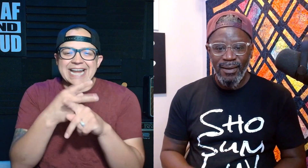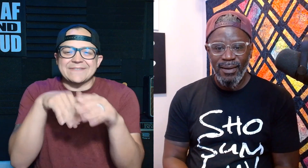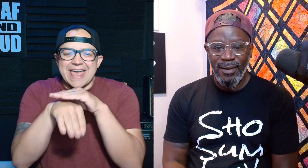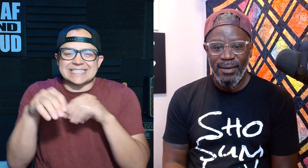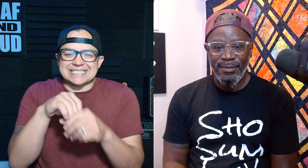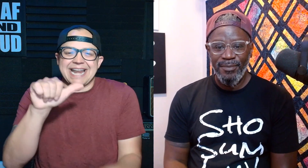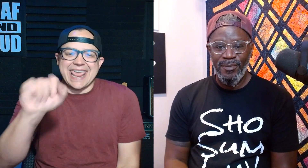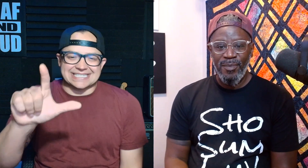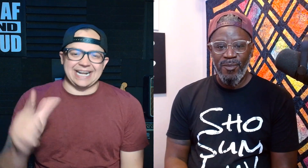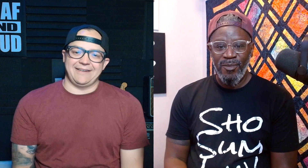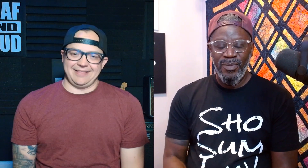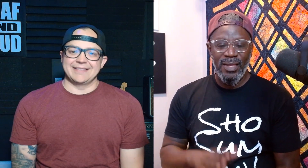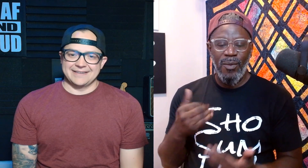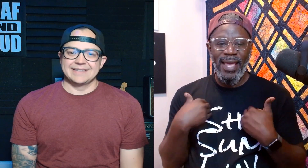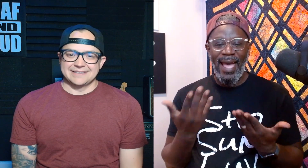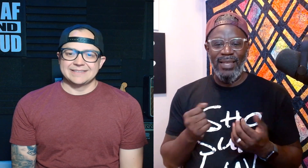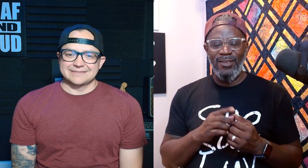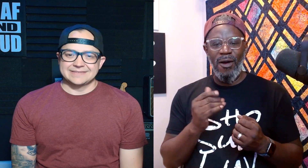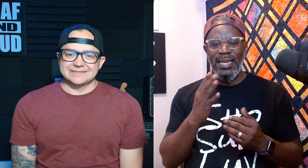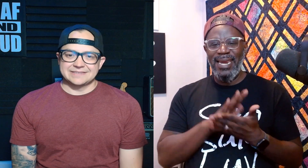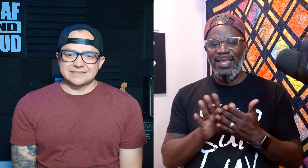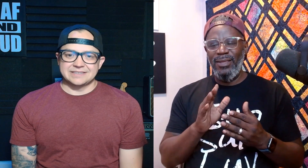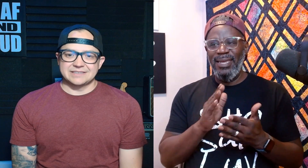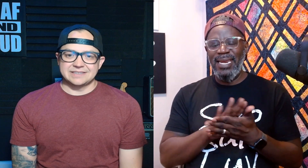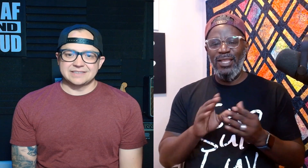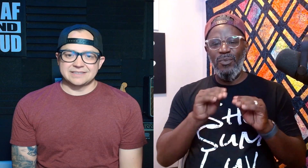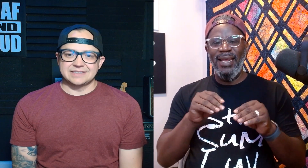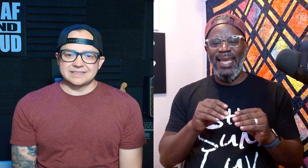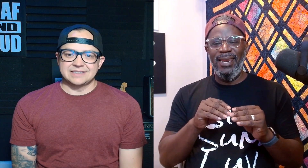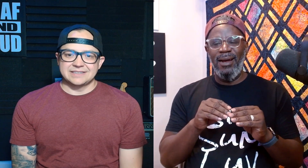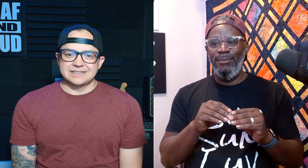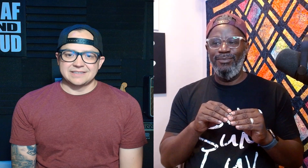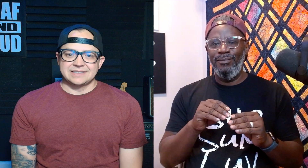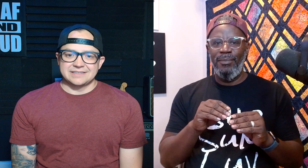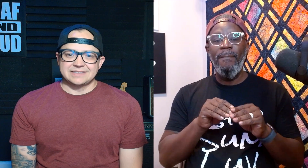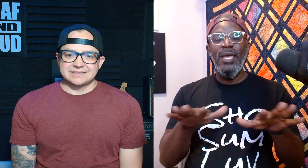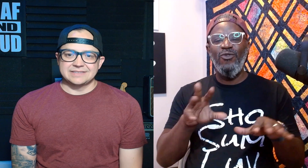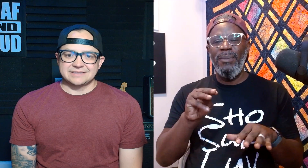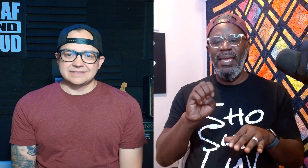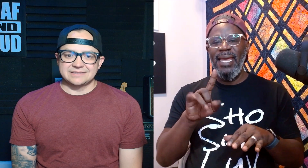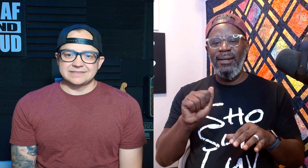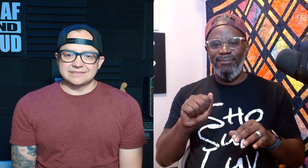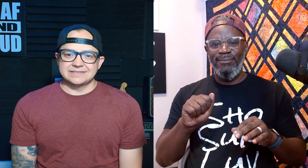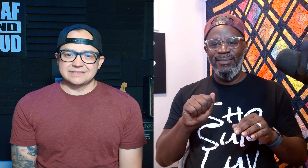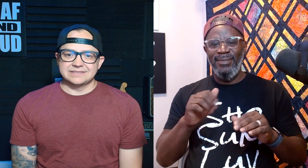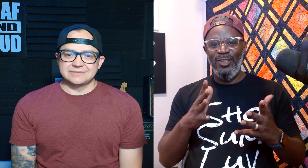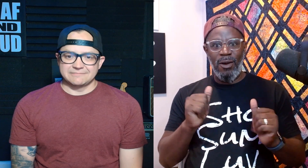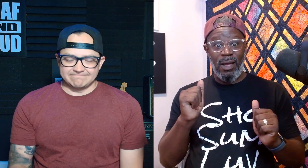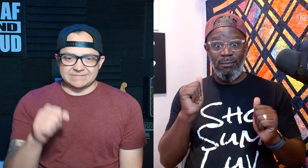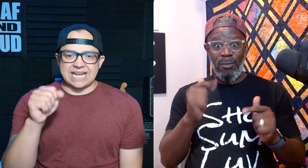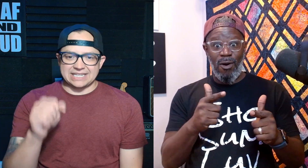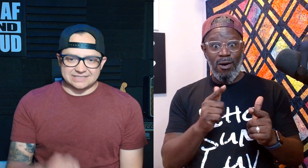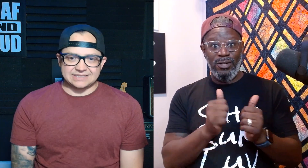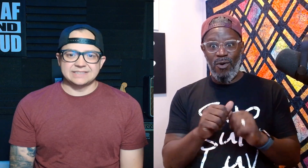that kind of access in ASL. Yeah, we have it. So it's nice. It's nice to put it in mainstream media.